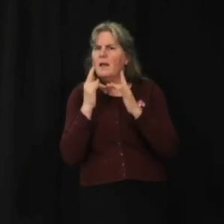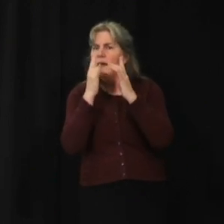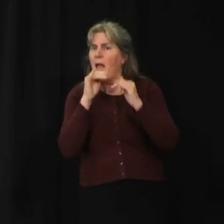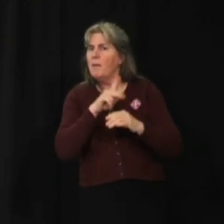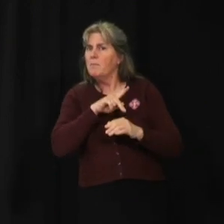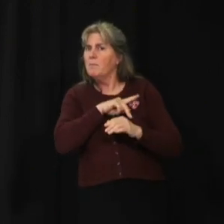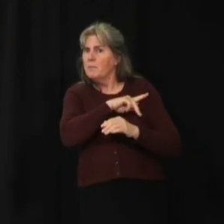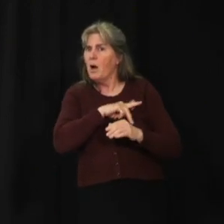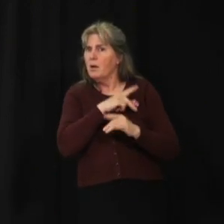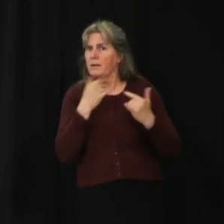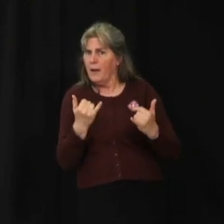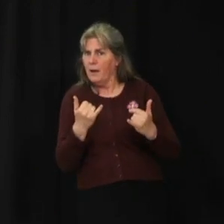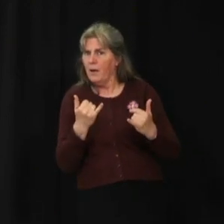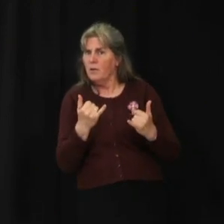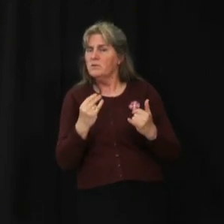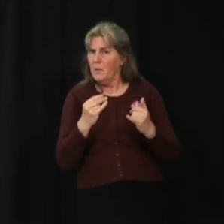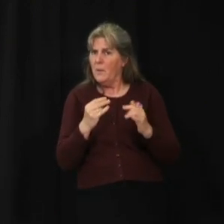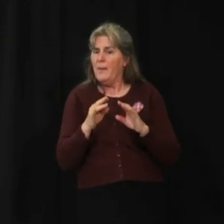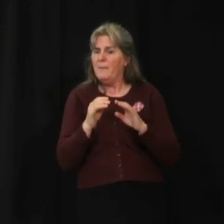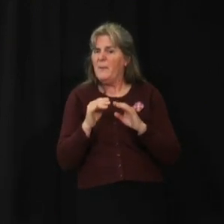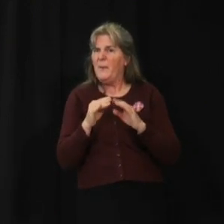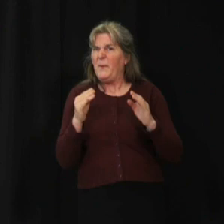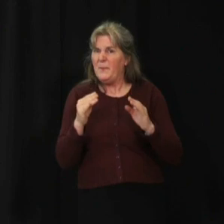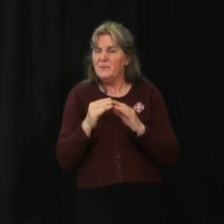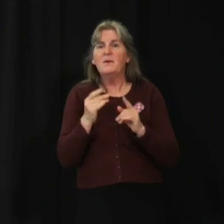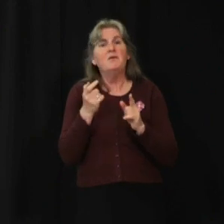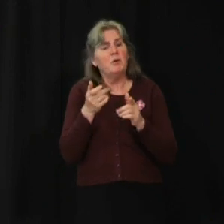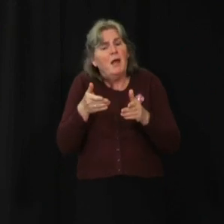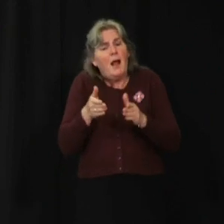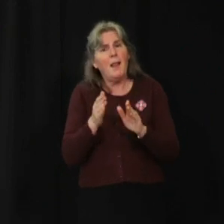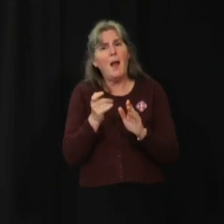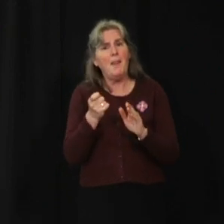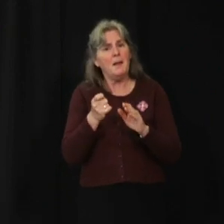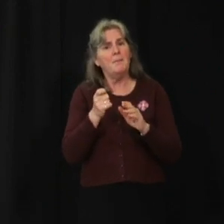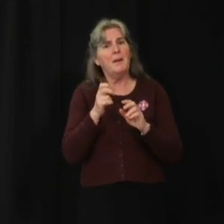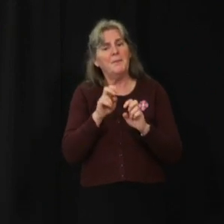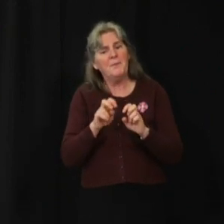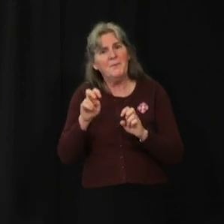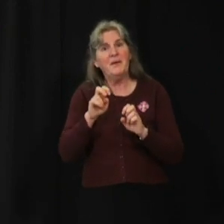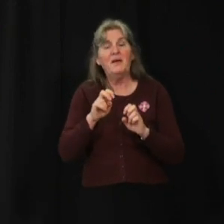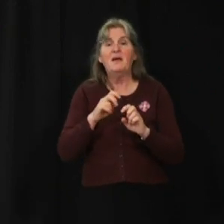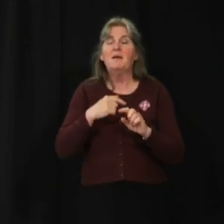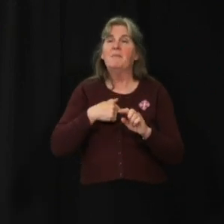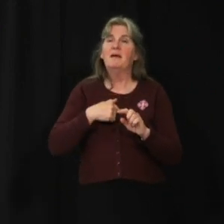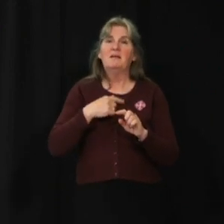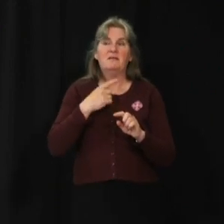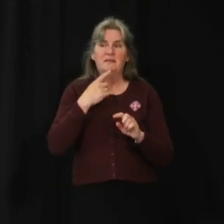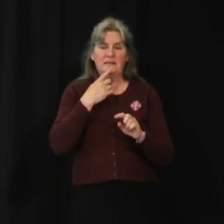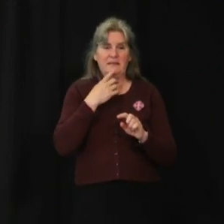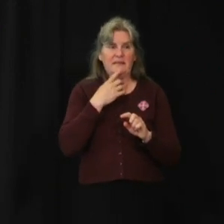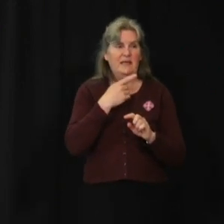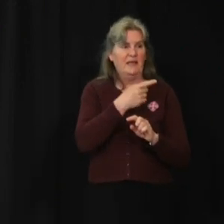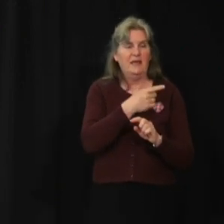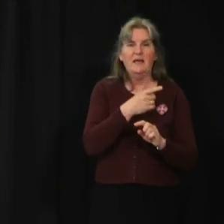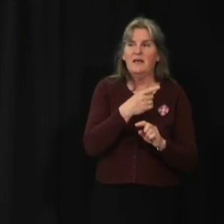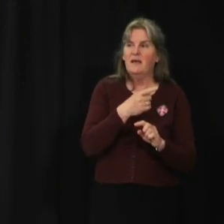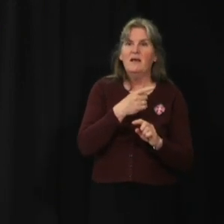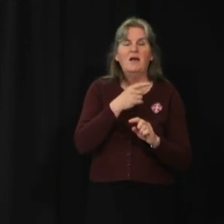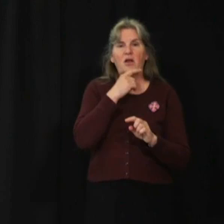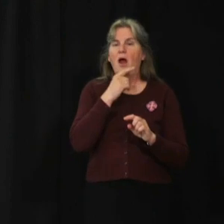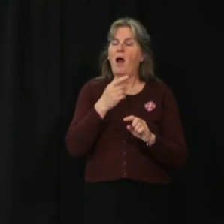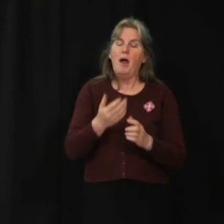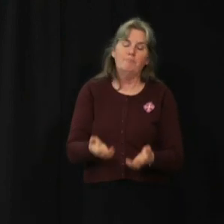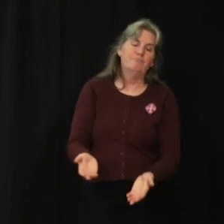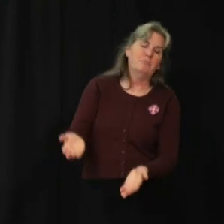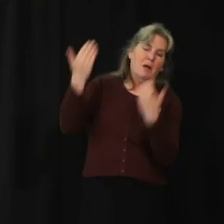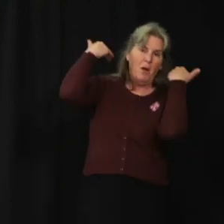example. So we're also asking Yukoners to move around a bit more. But again, we're not saying, to use Brennan's word, that we're just going to throw the door